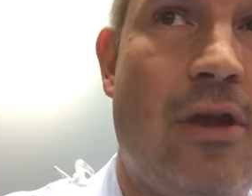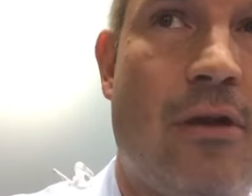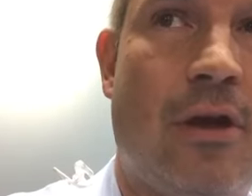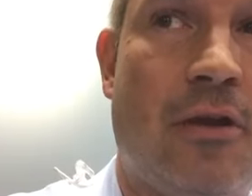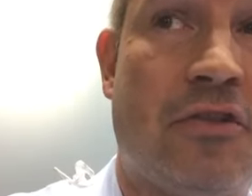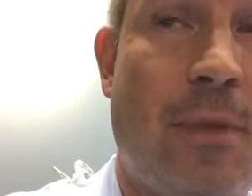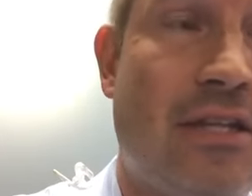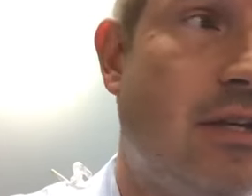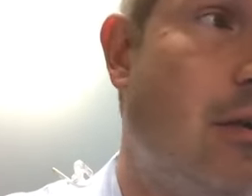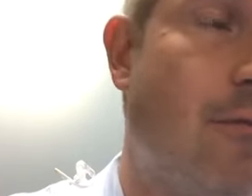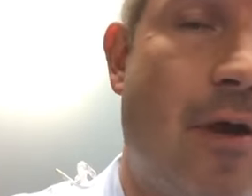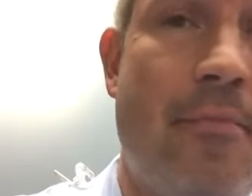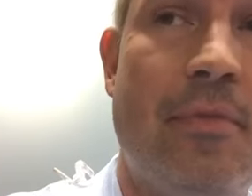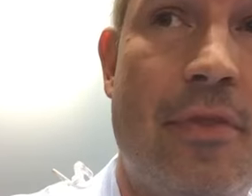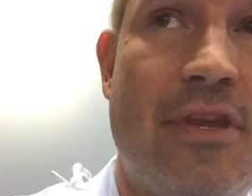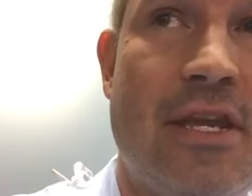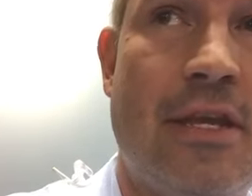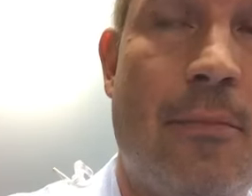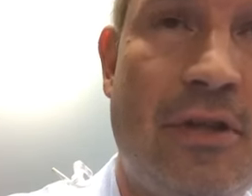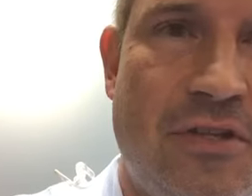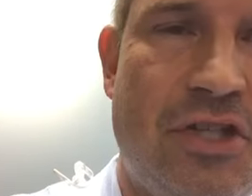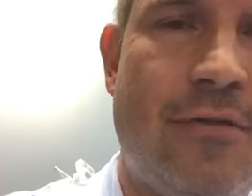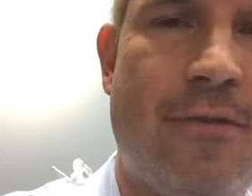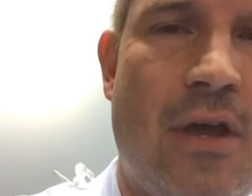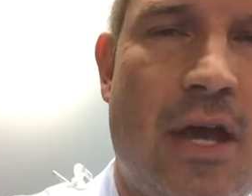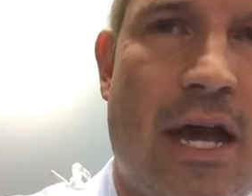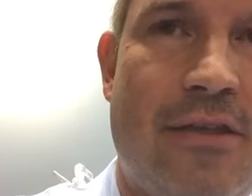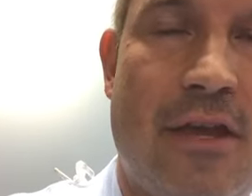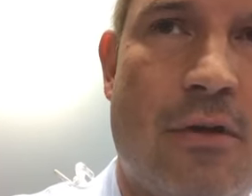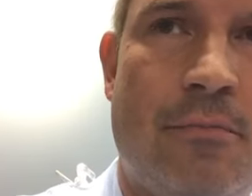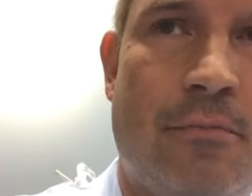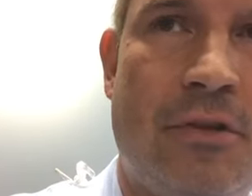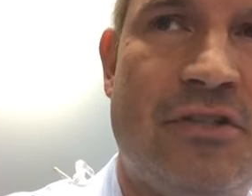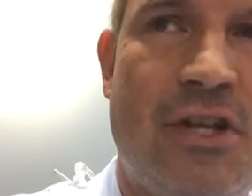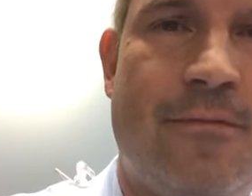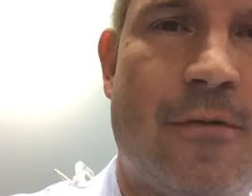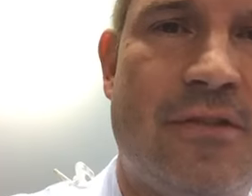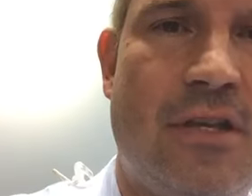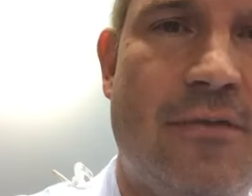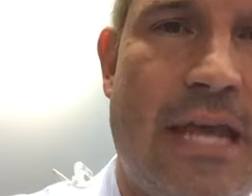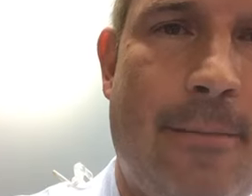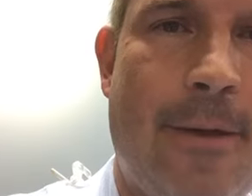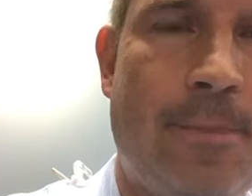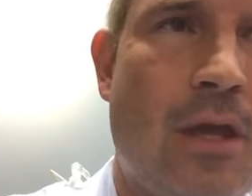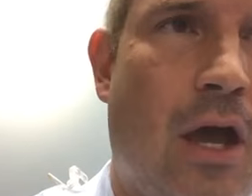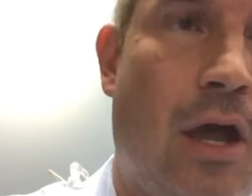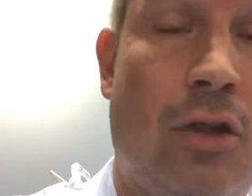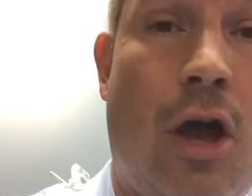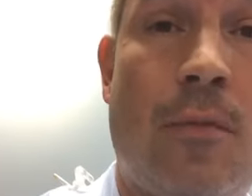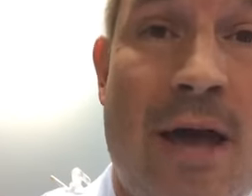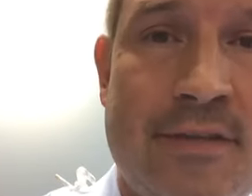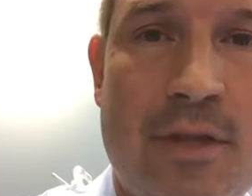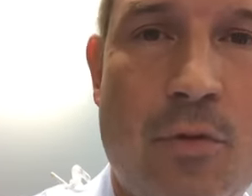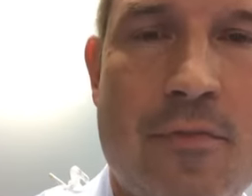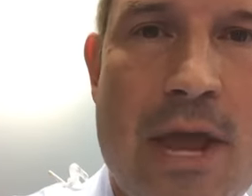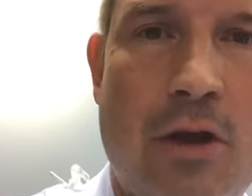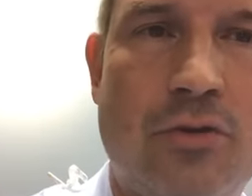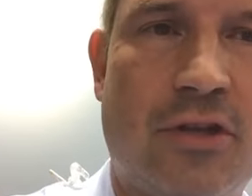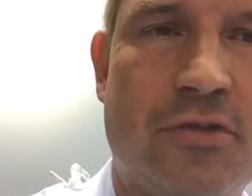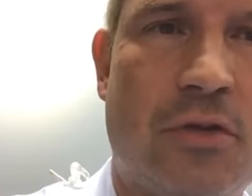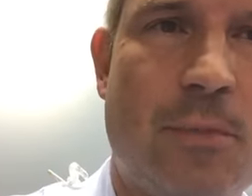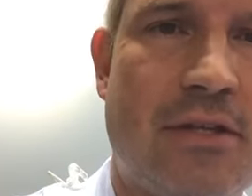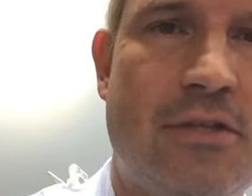And we are expecting to hear from the police chief, the interim police chief for the city of Tampa, along possibly with the